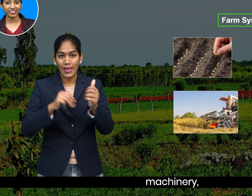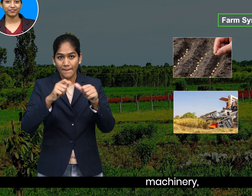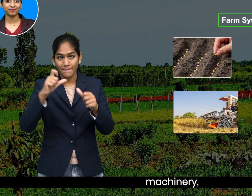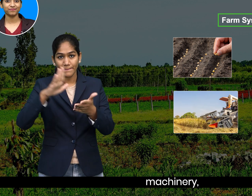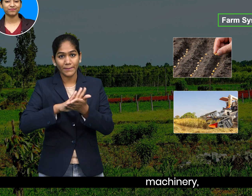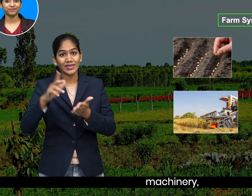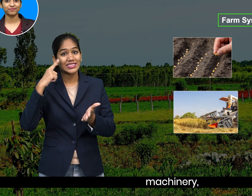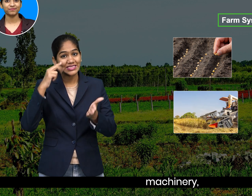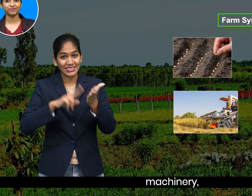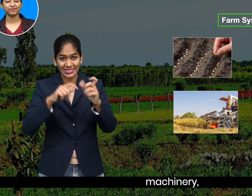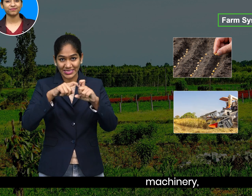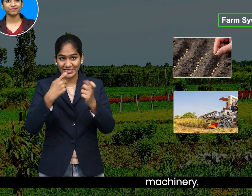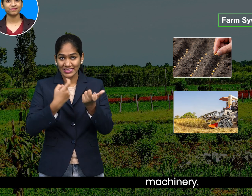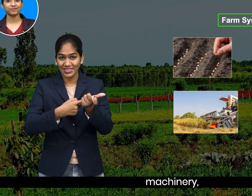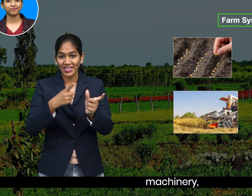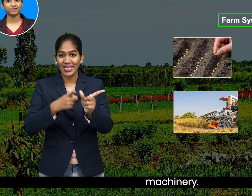machinery,